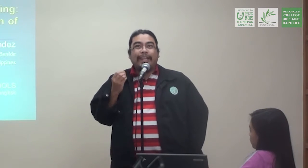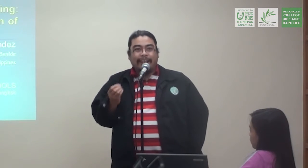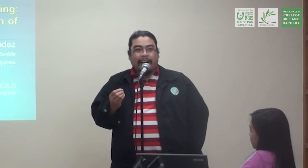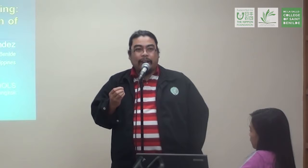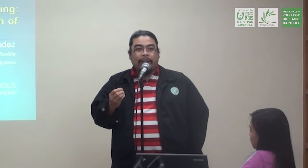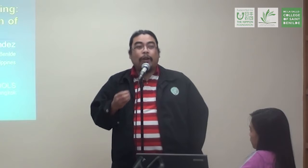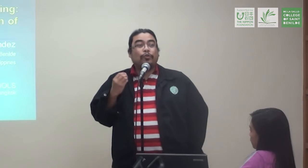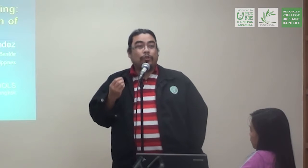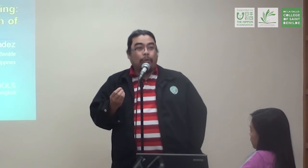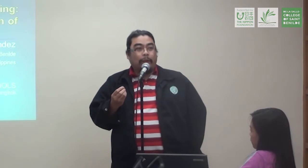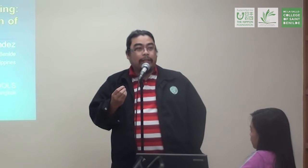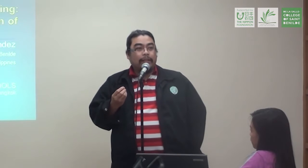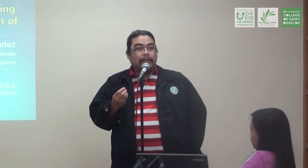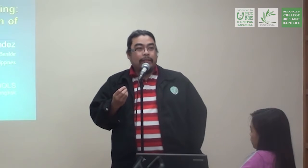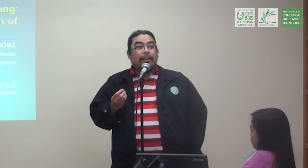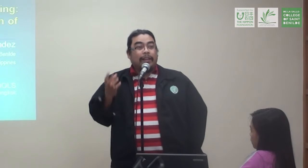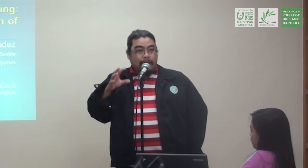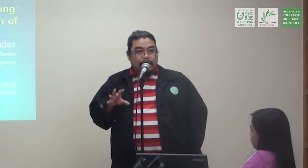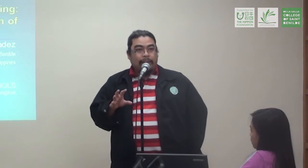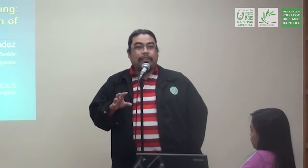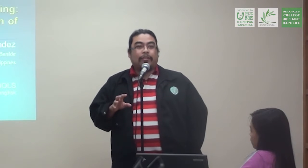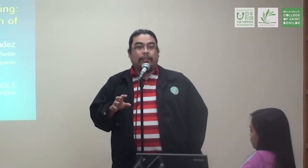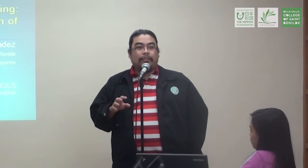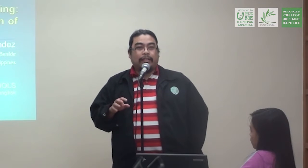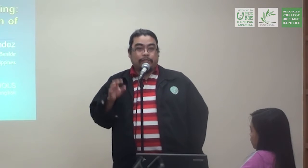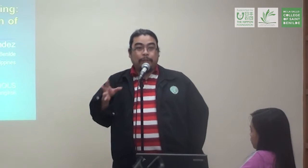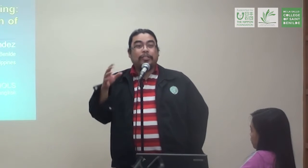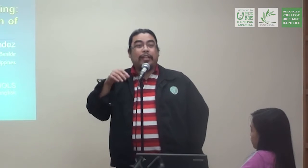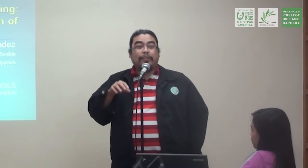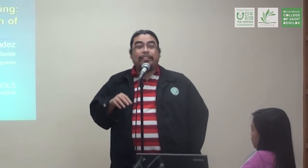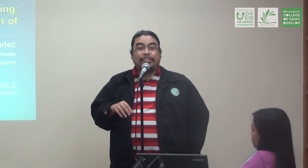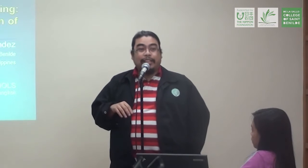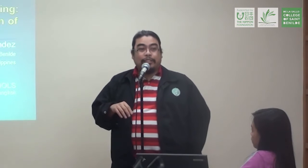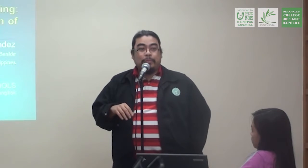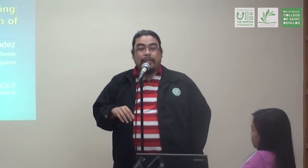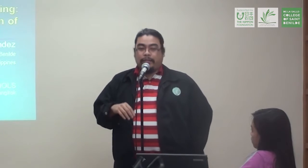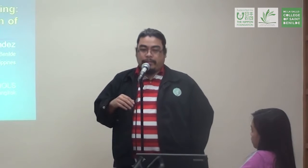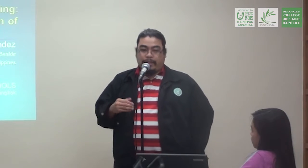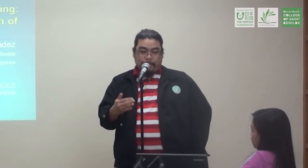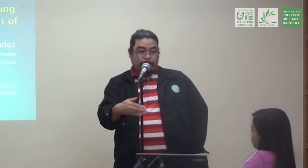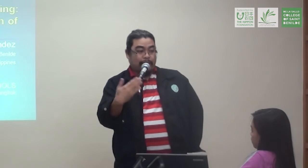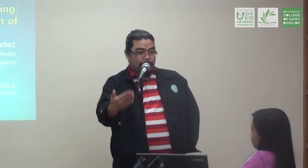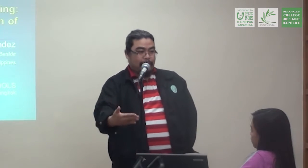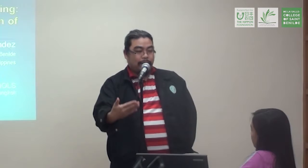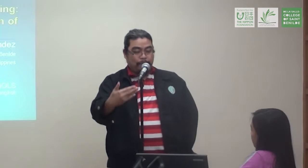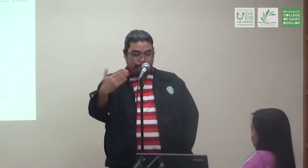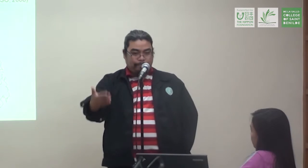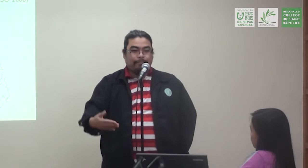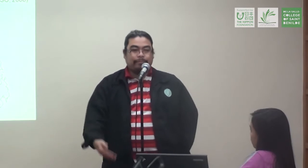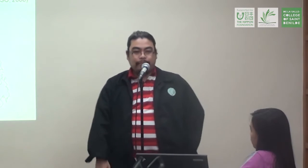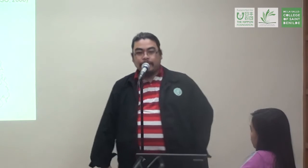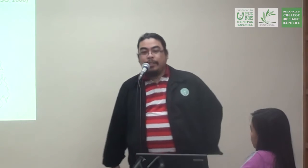to feel like and how to do it here in the context, especially here in CSB.